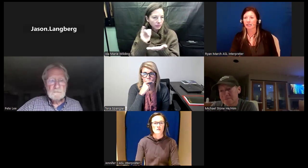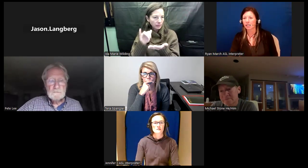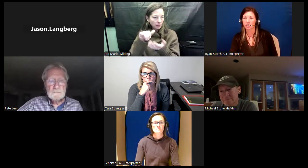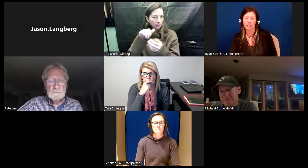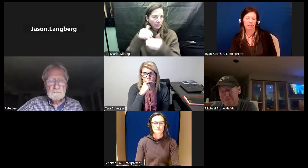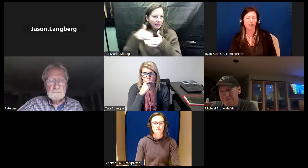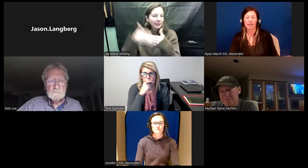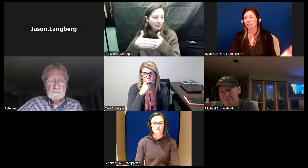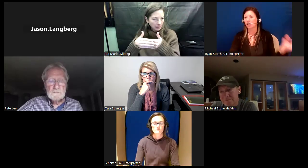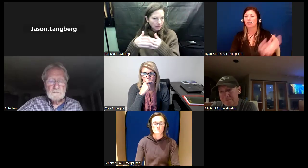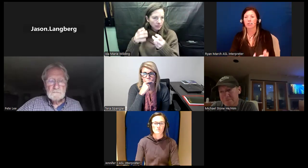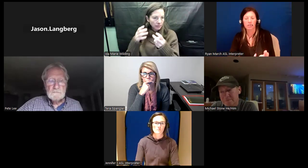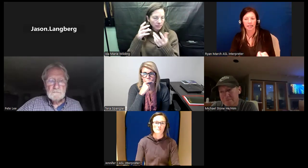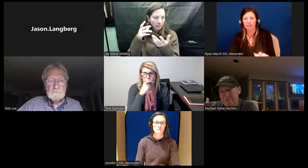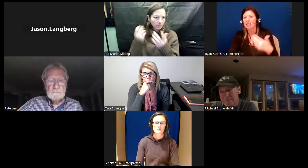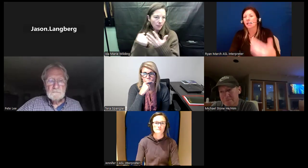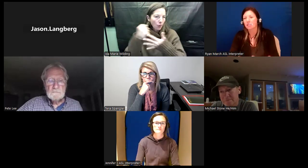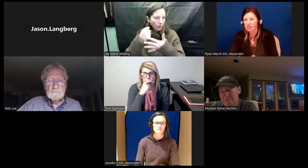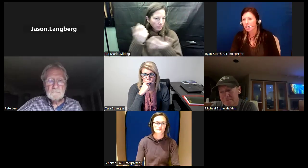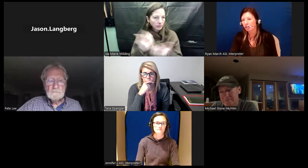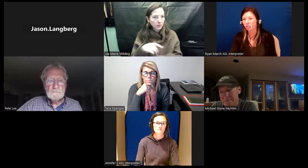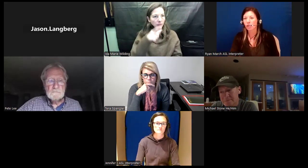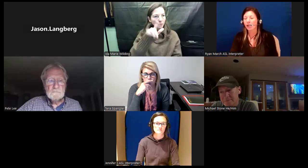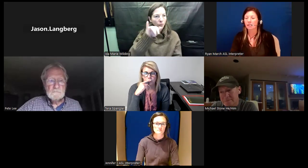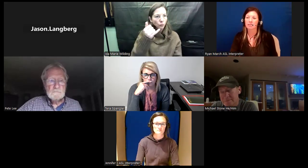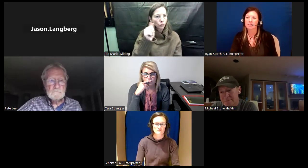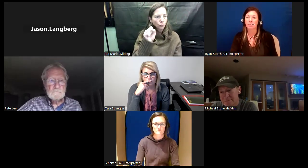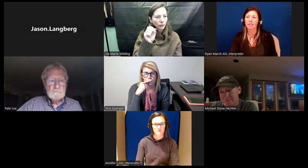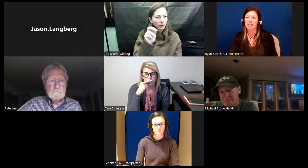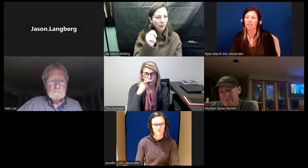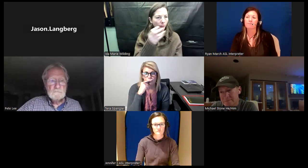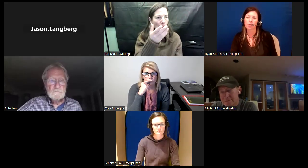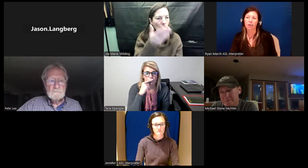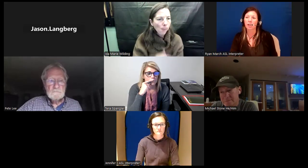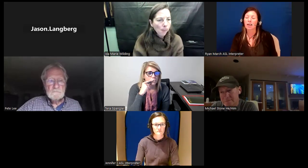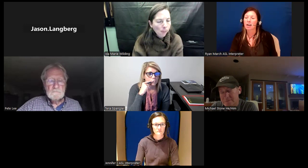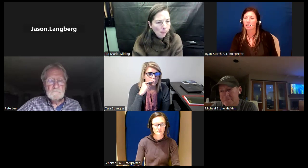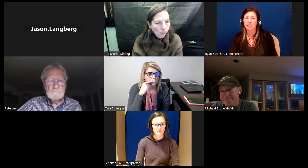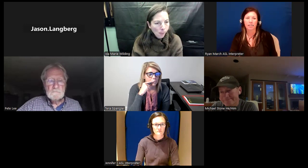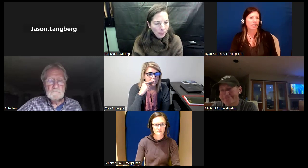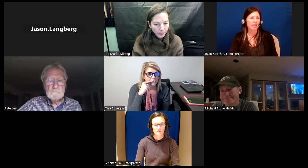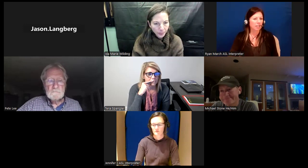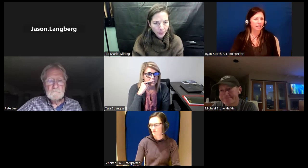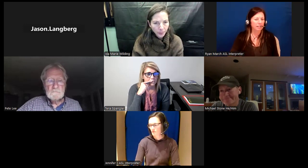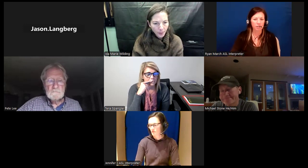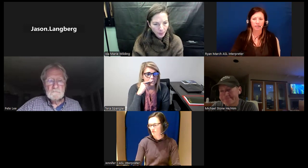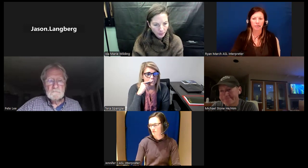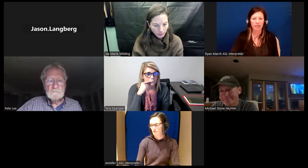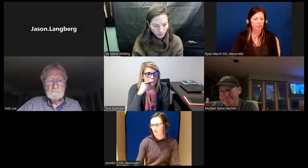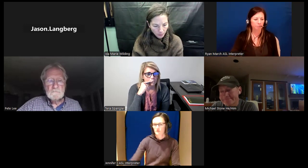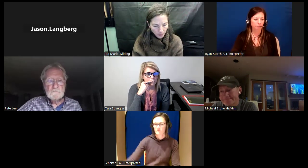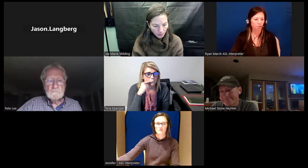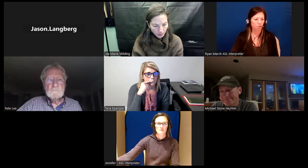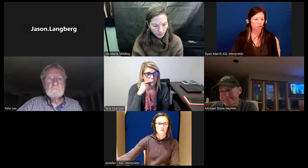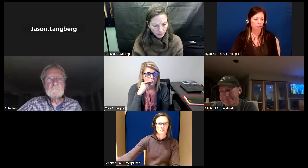that language is here. And I think that also connects next to that, the compensation for our teachers. Yes, Jason, did you have